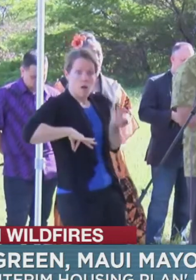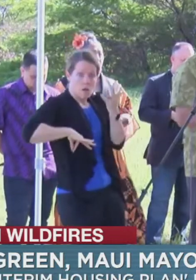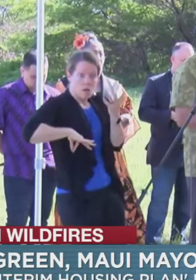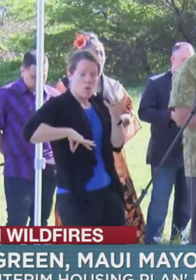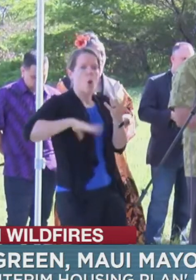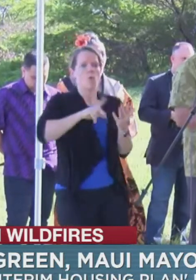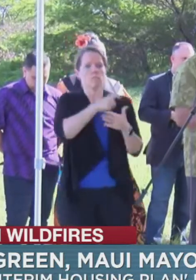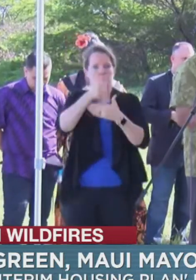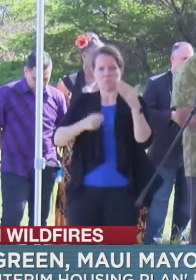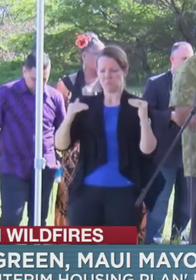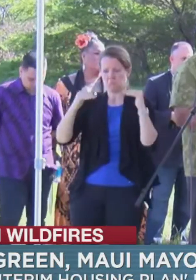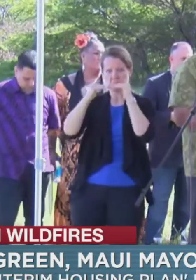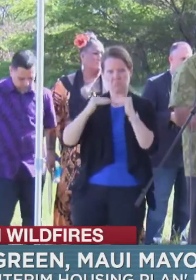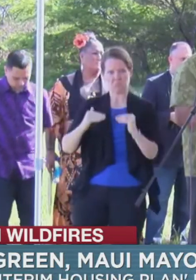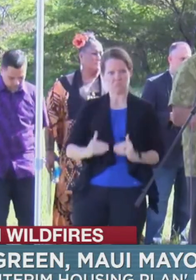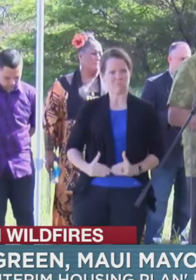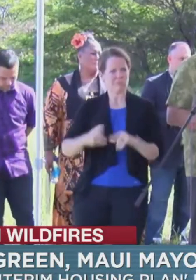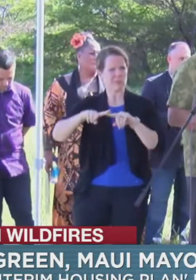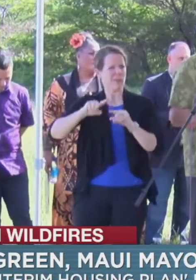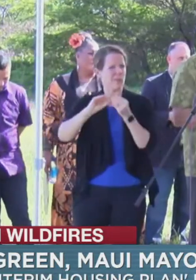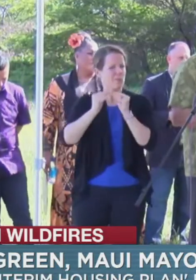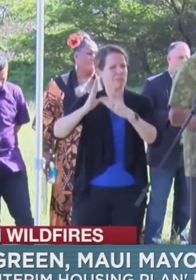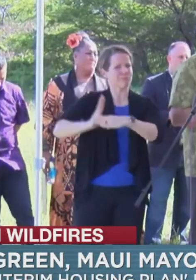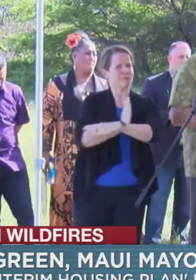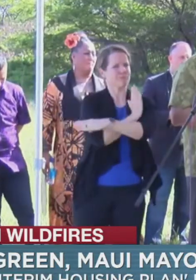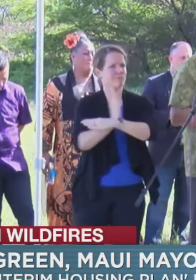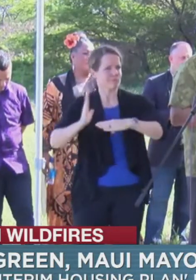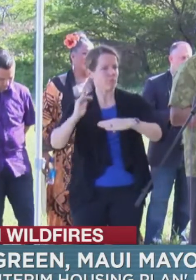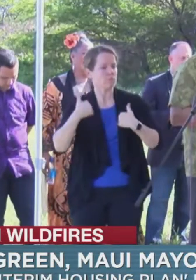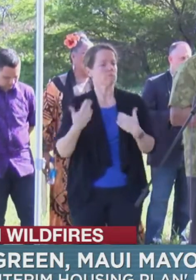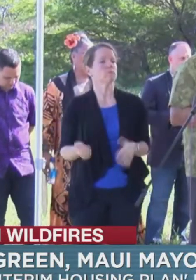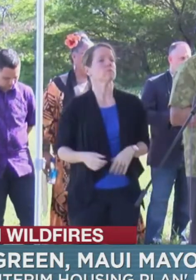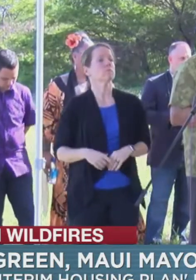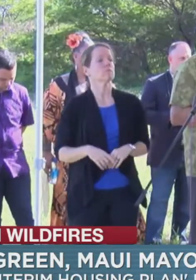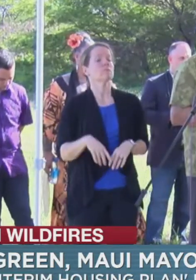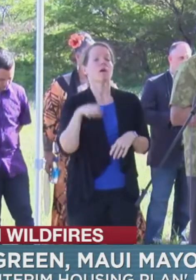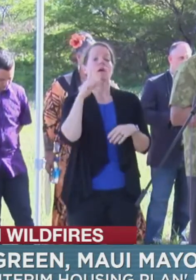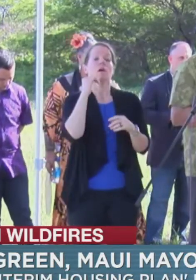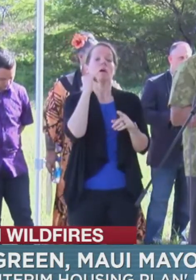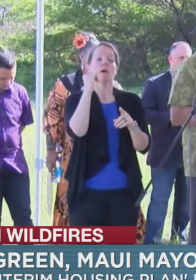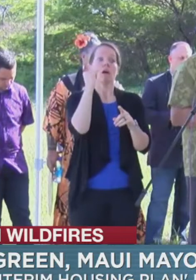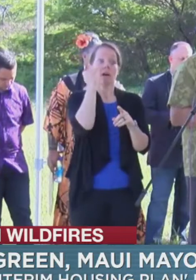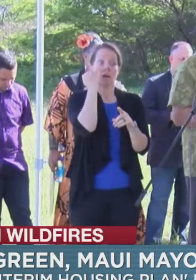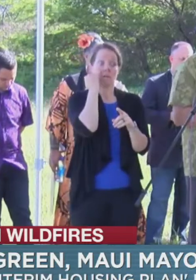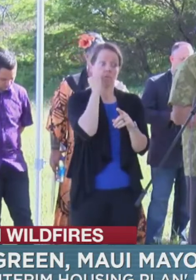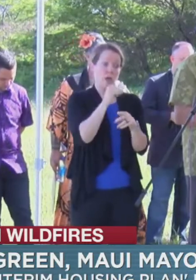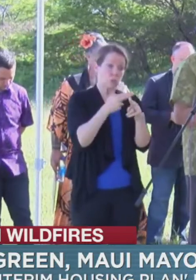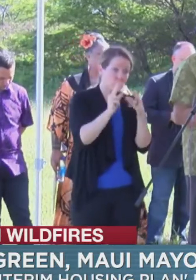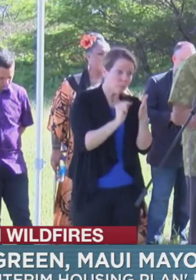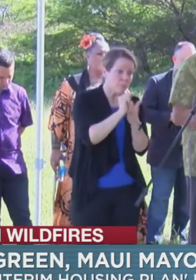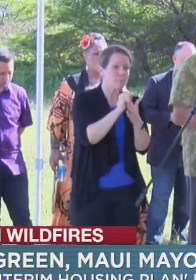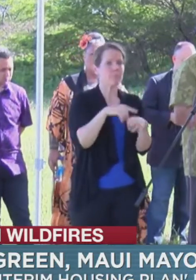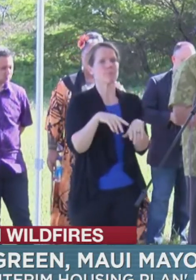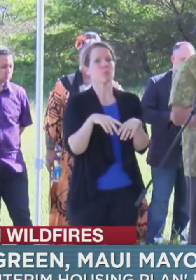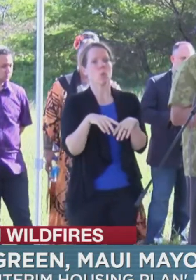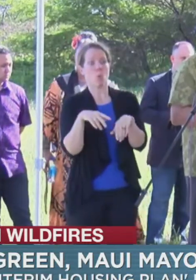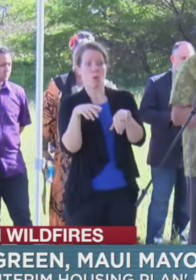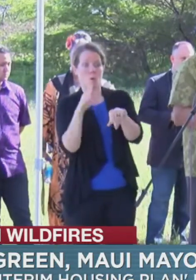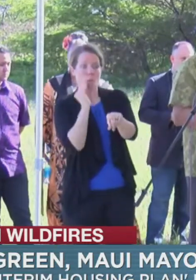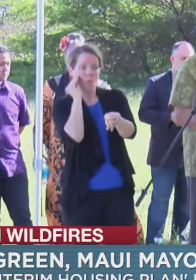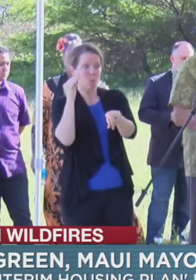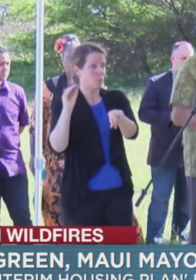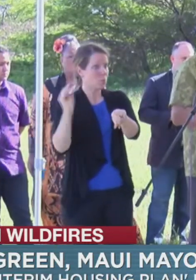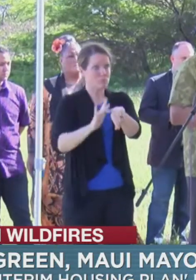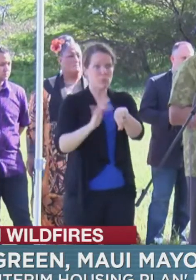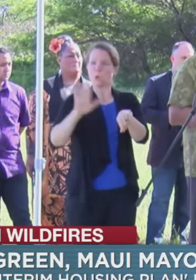that'll tell us what our lost revenue is. If they spread out between the three, obviously we got to do more math. But we're gonna figure, if we lose 20 million, for example, then we're gonna have